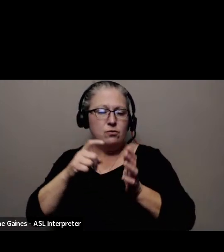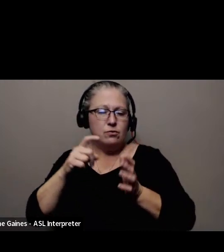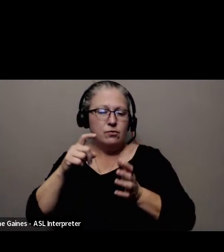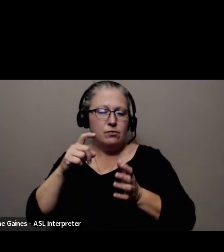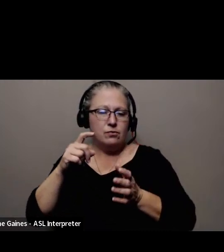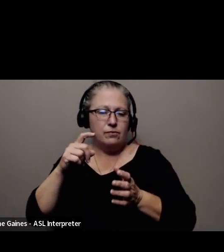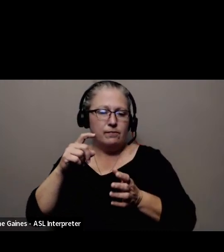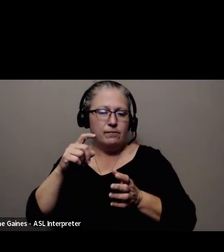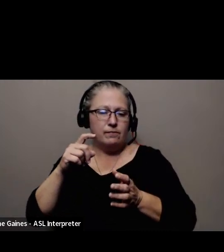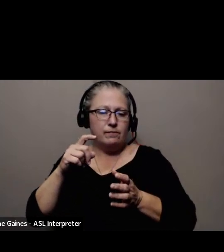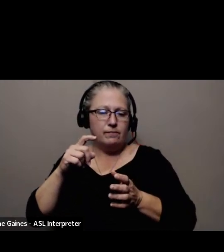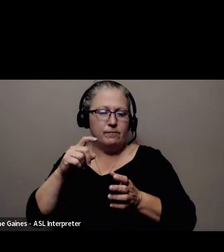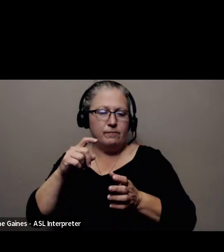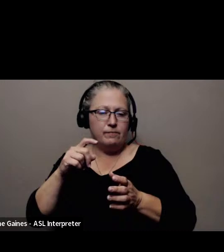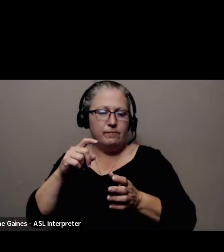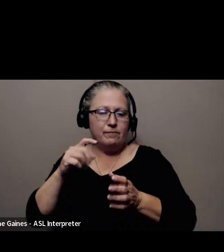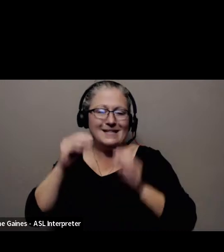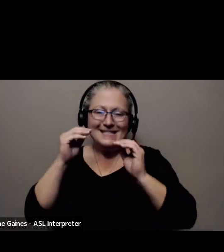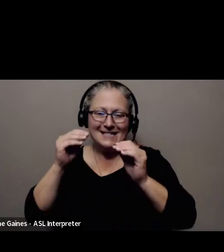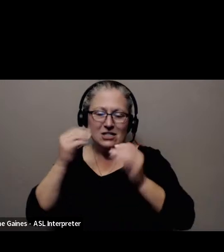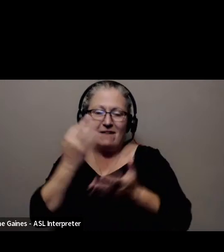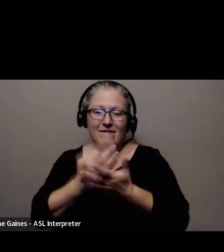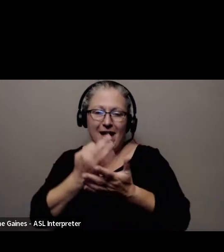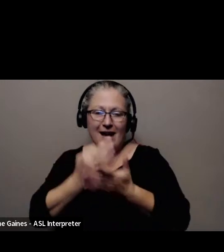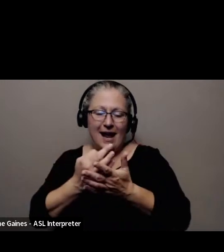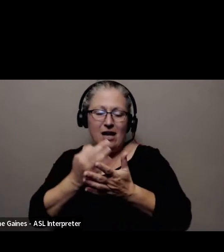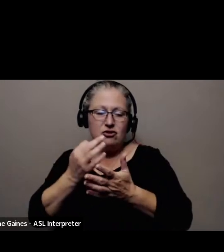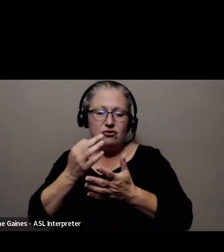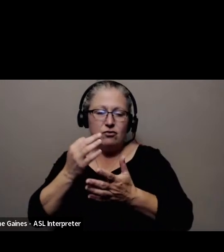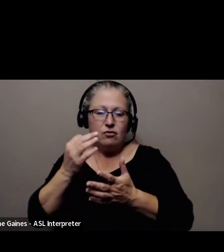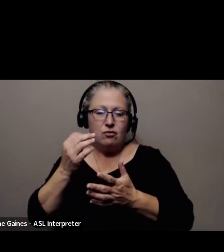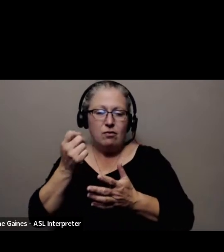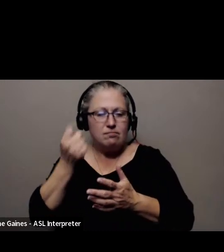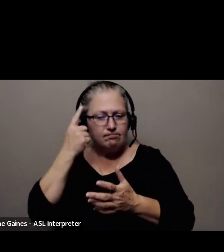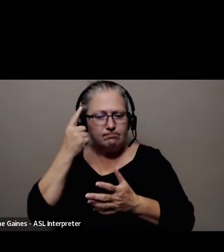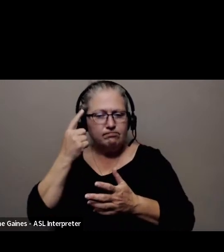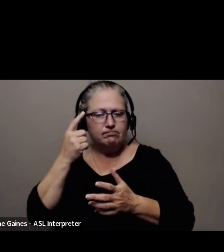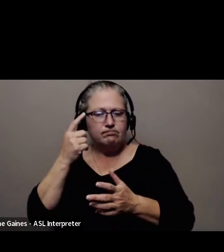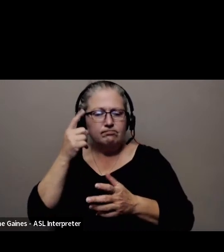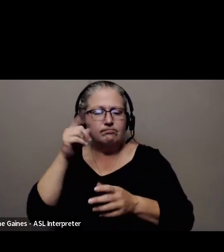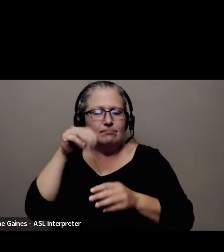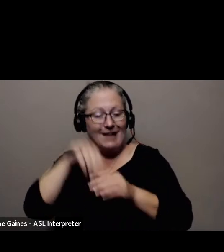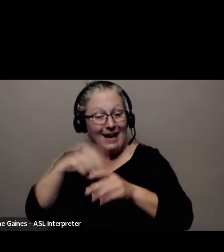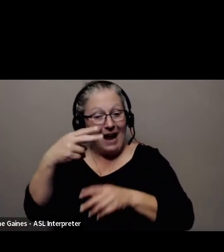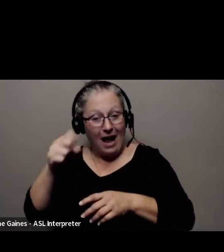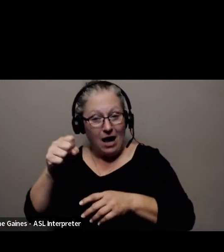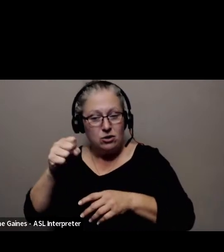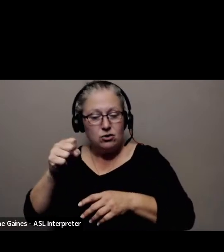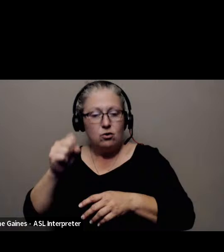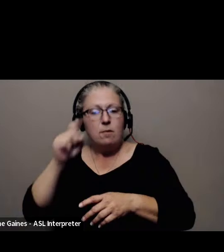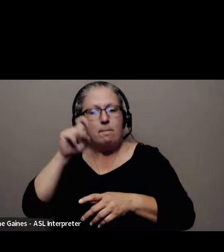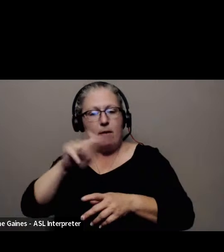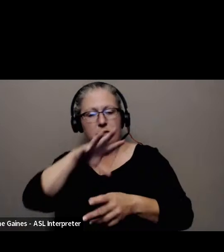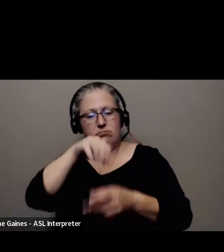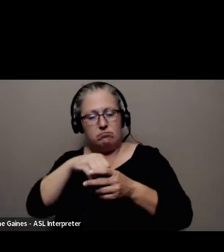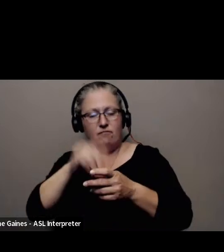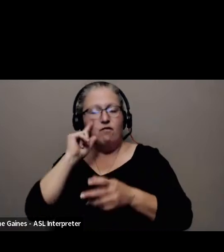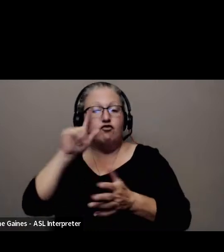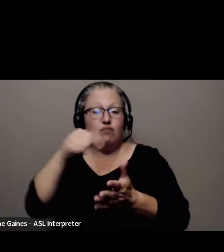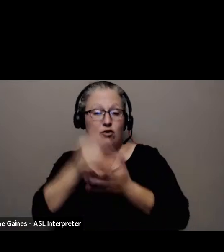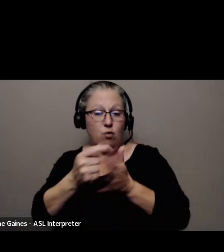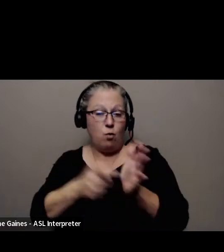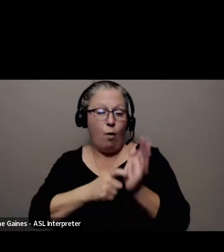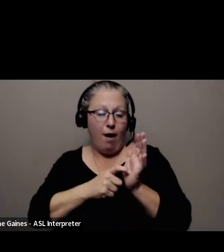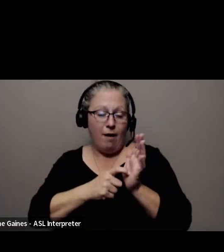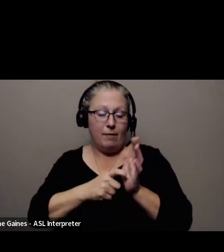to teach financial literacy in our high schools. They'd make it a graduation requirement.